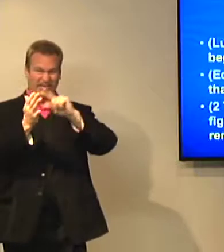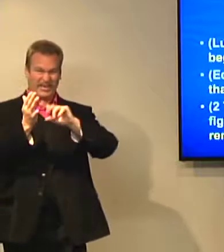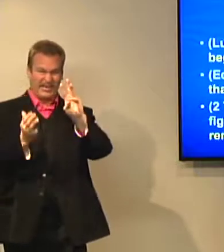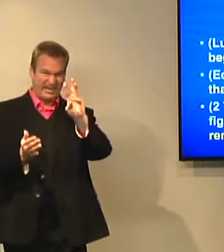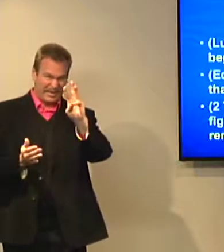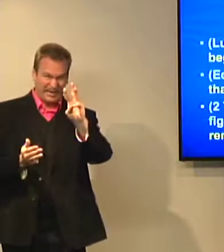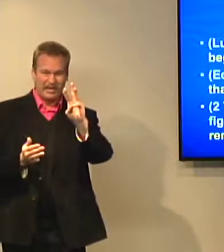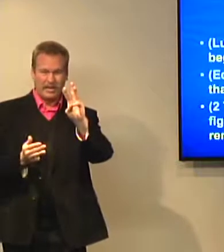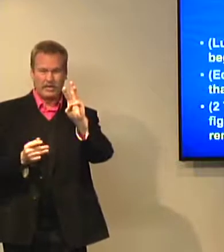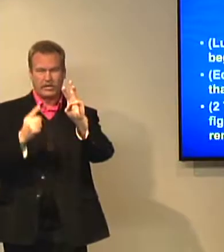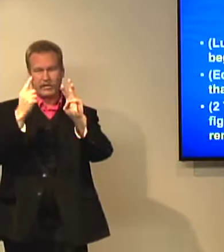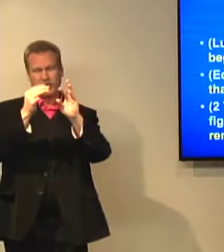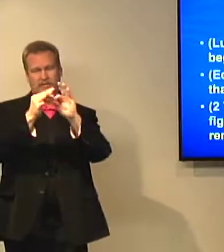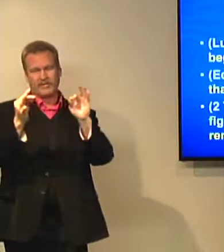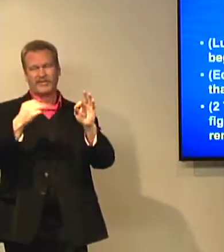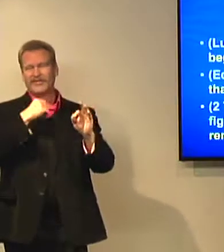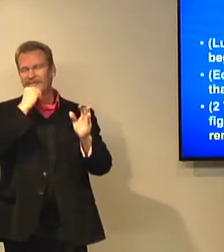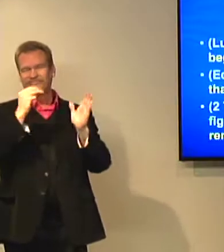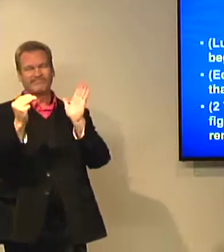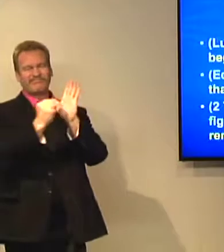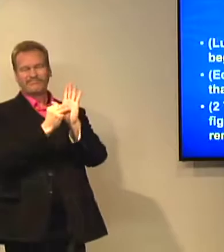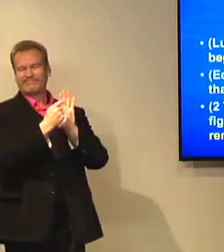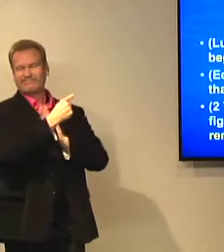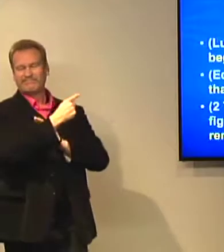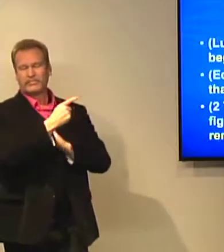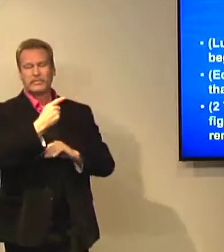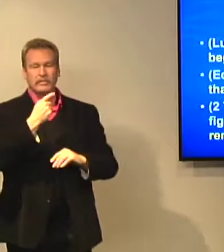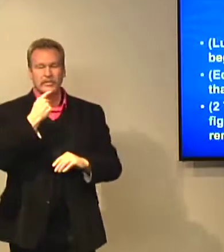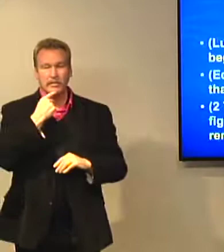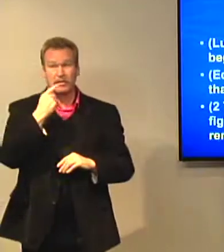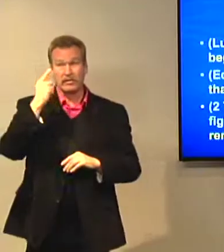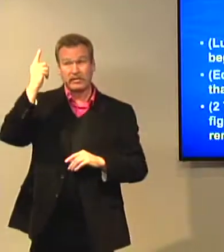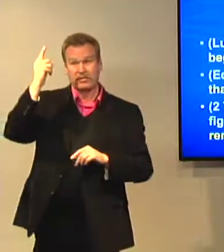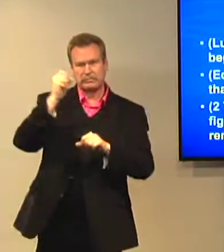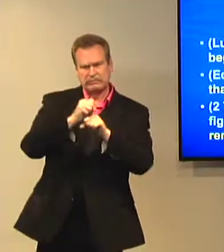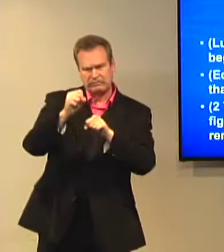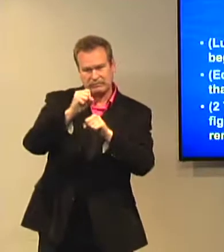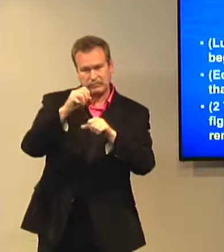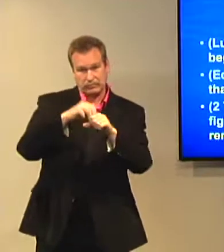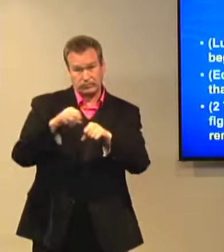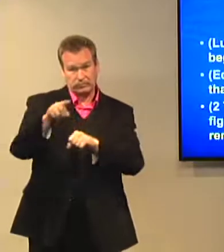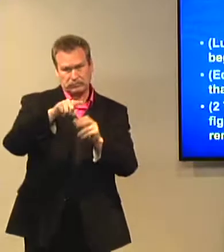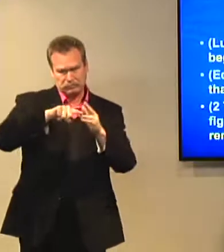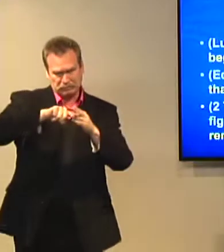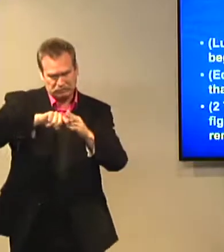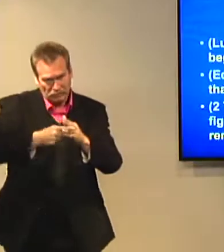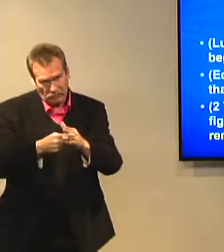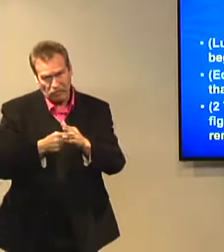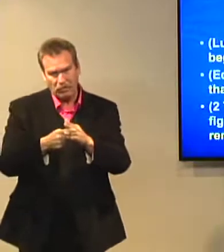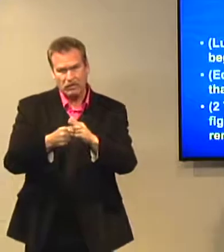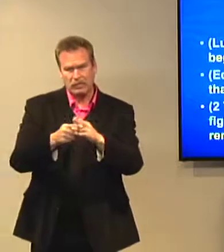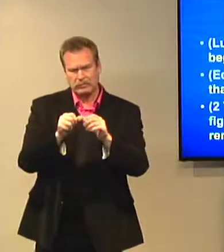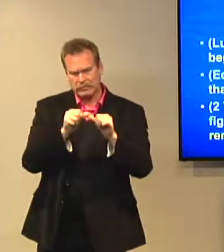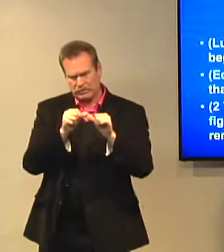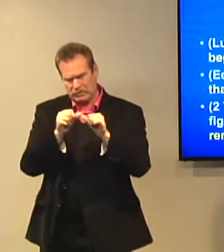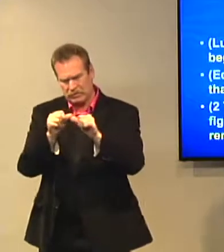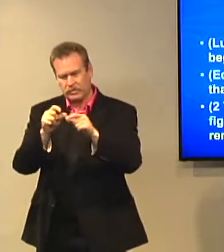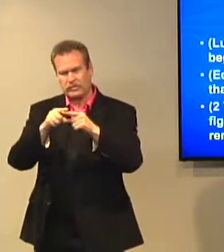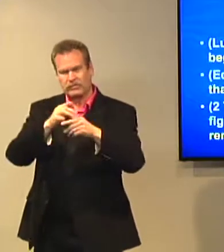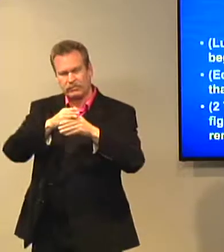Philippians chapter 1, verse 6 talks about this. I don't have this verse in here, but it says, God is the one who started the